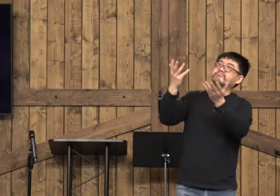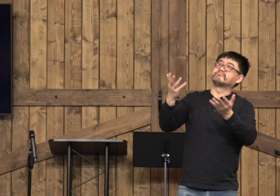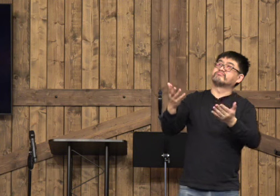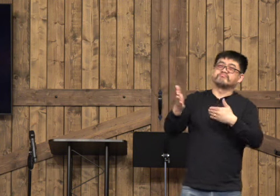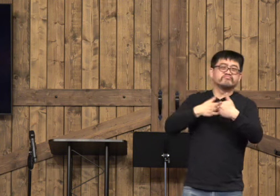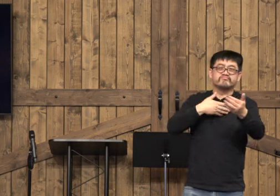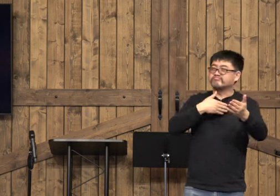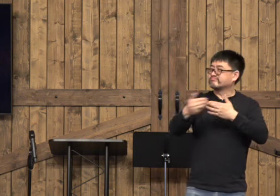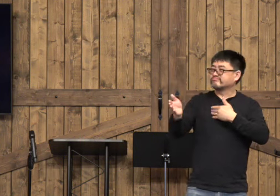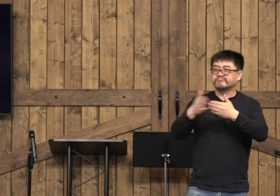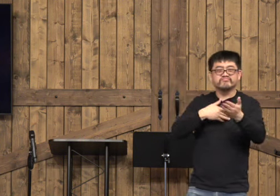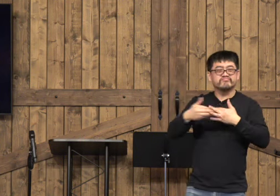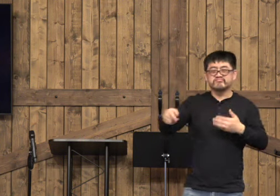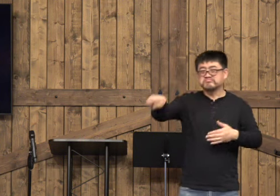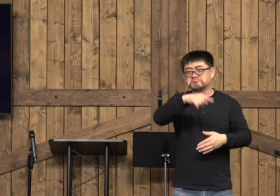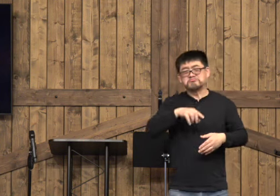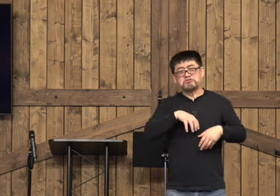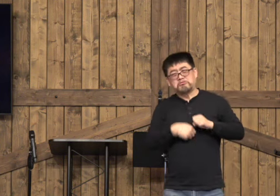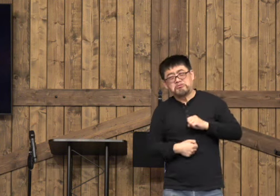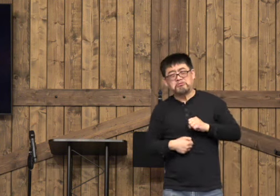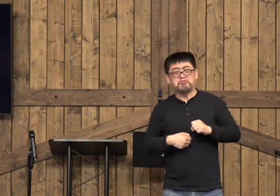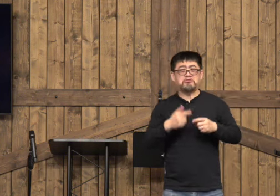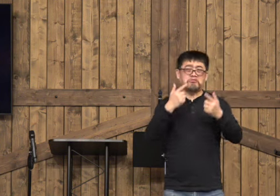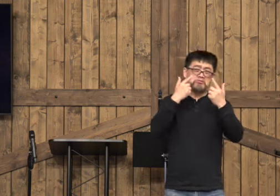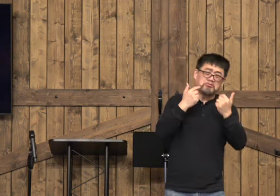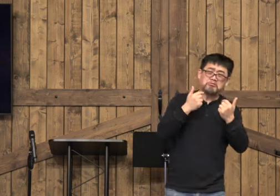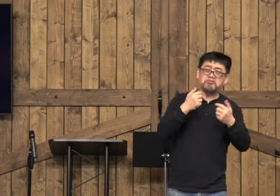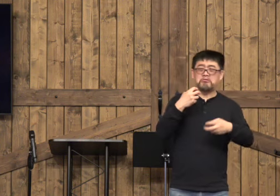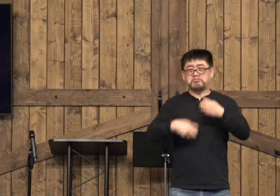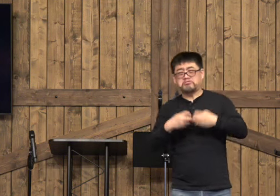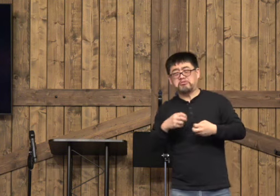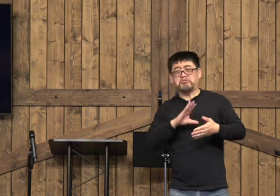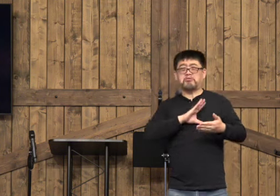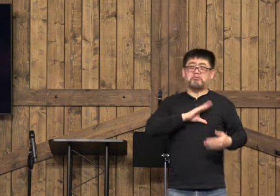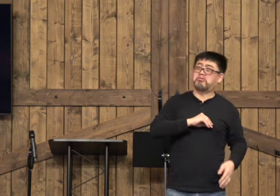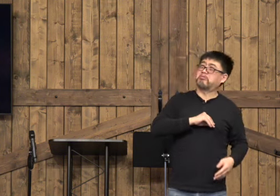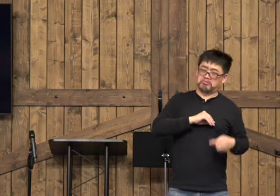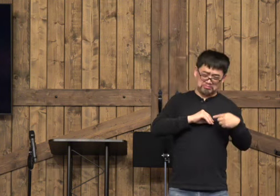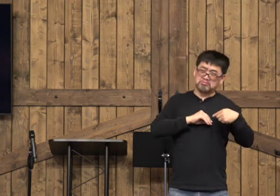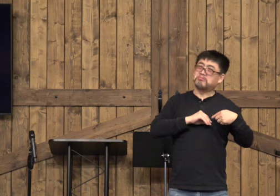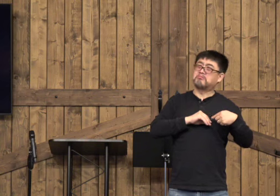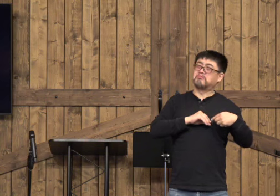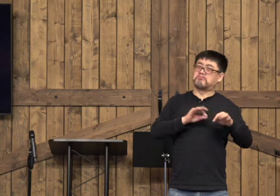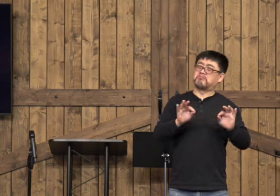us to be more like Christ and not to expect you to come and be like us